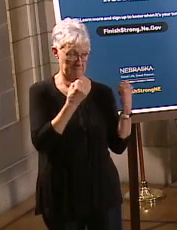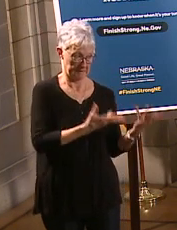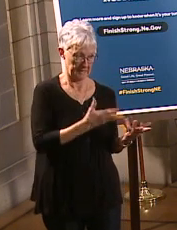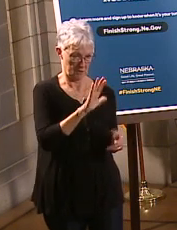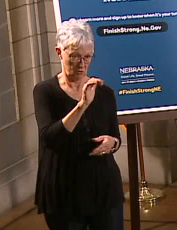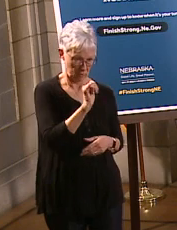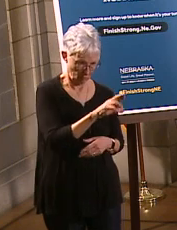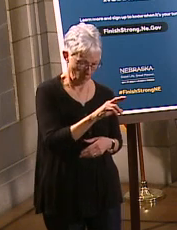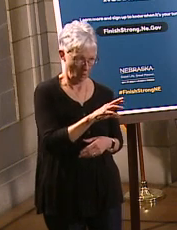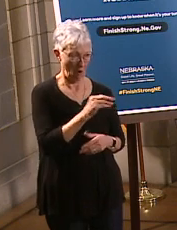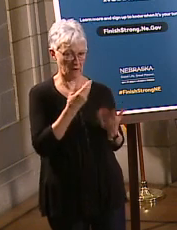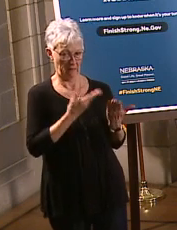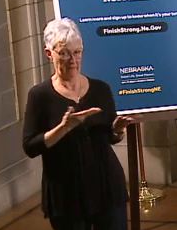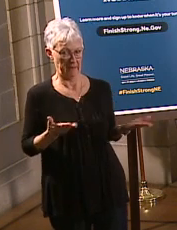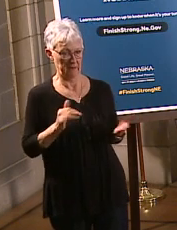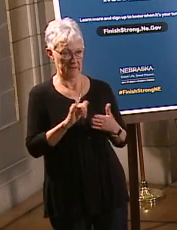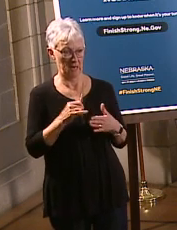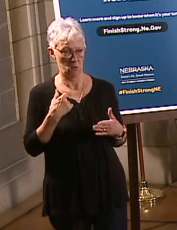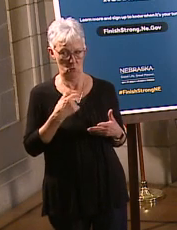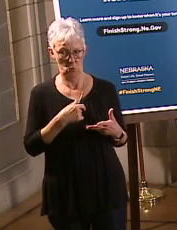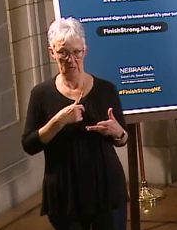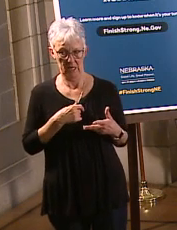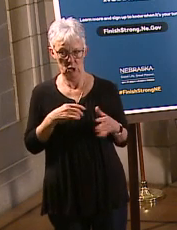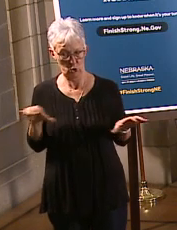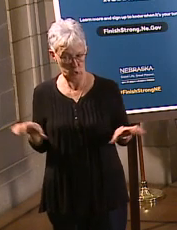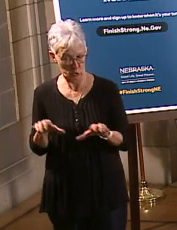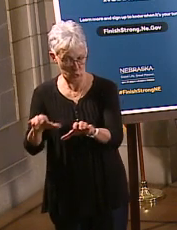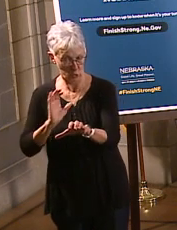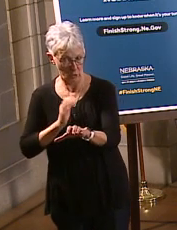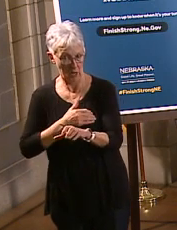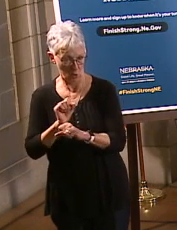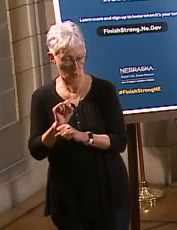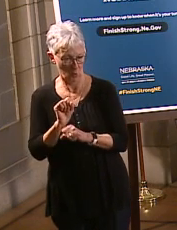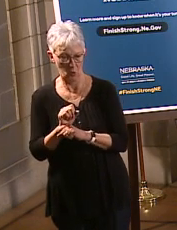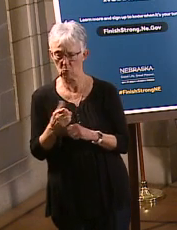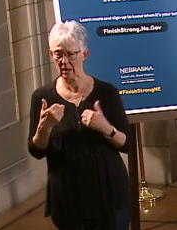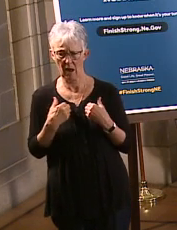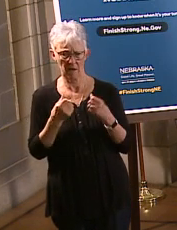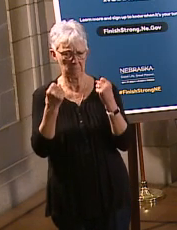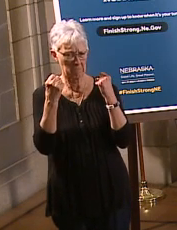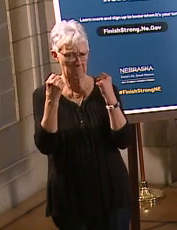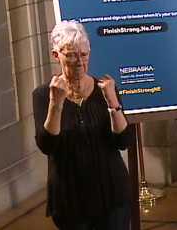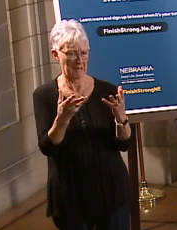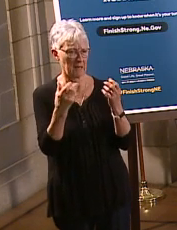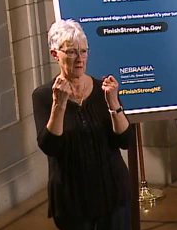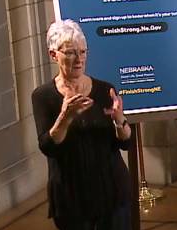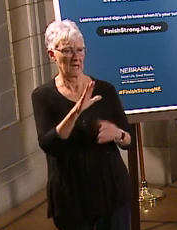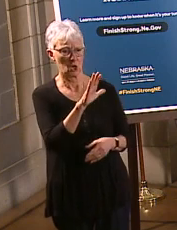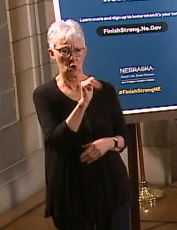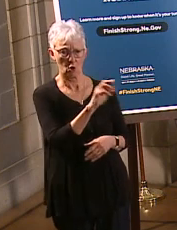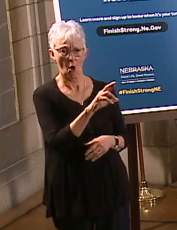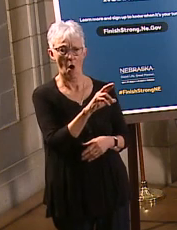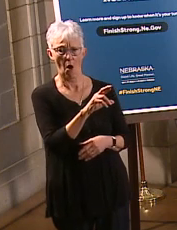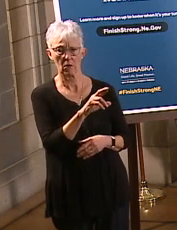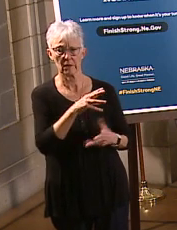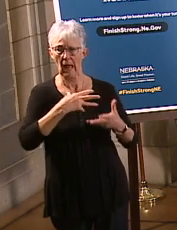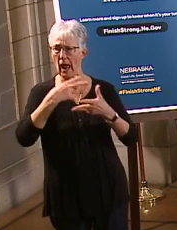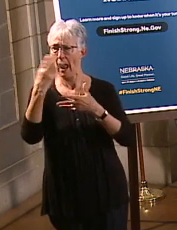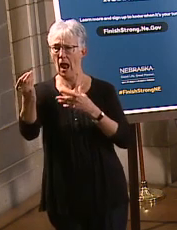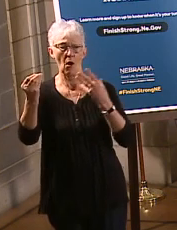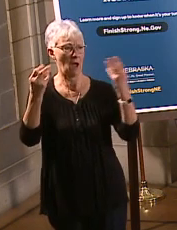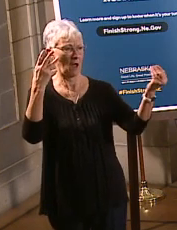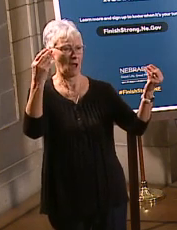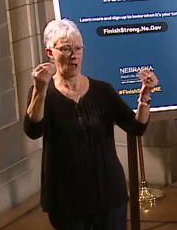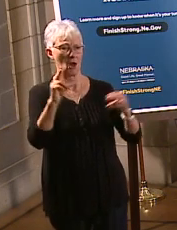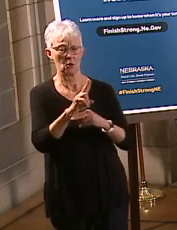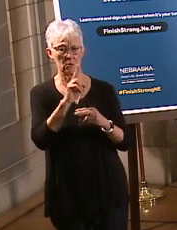products we offer, we have a substantial number of vehicles and trailers that are out for the needs of our